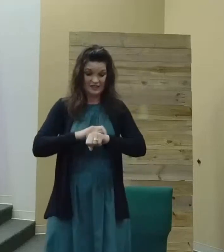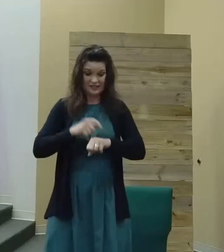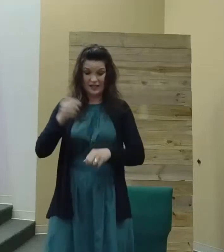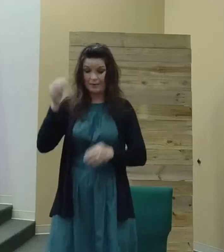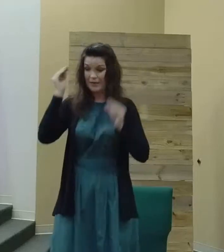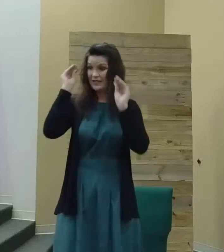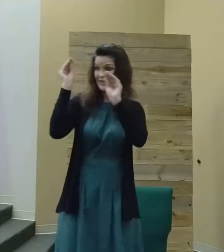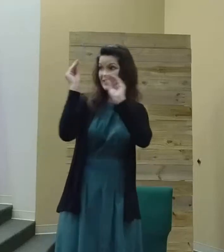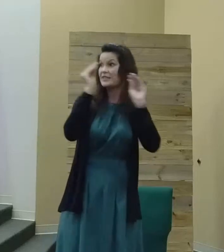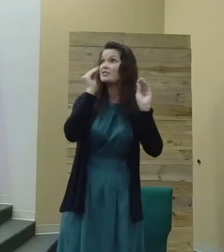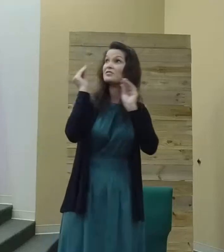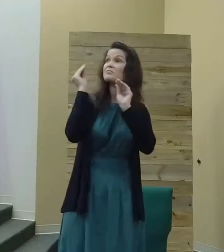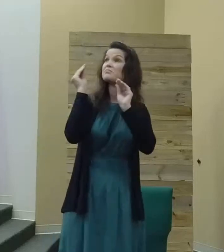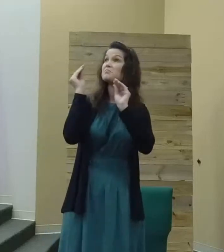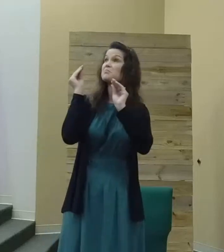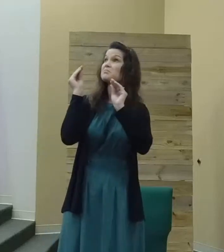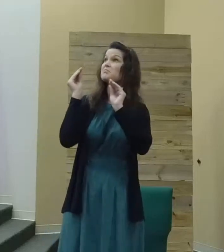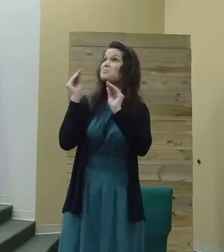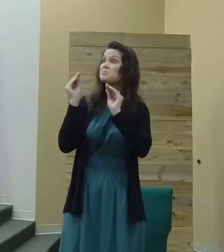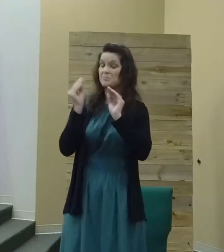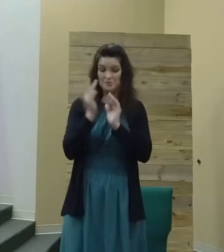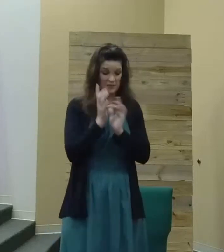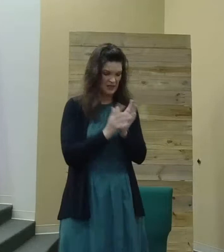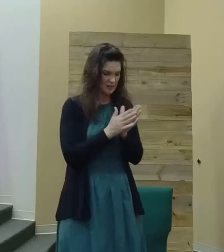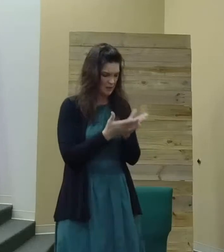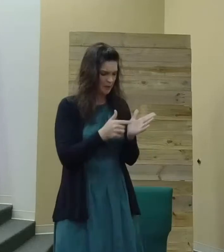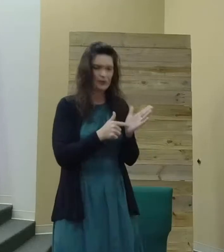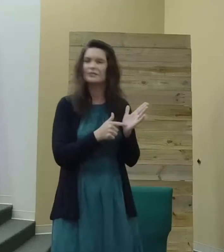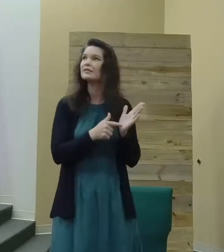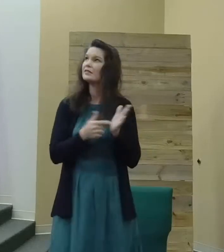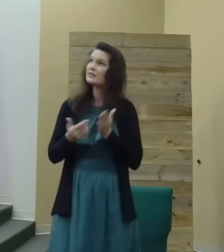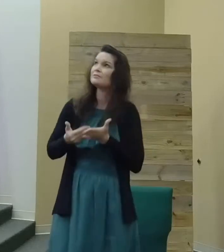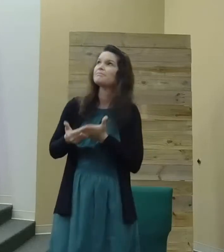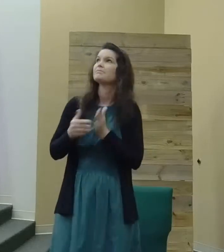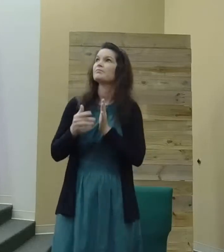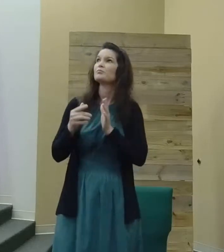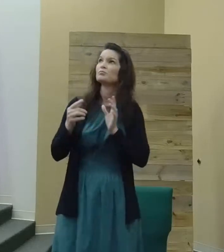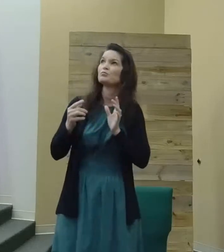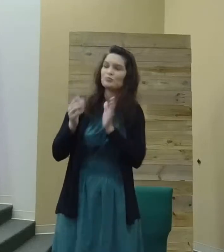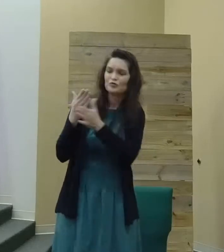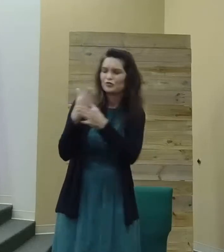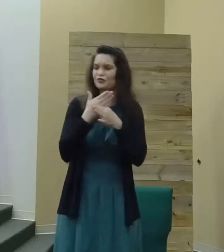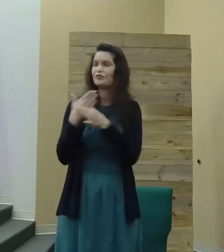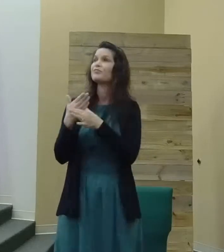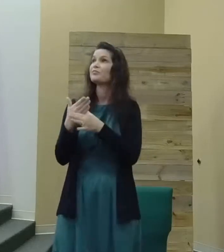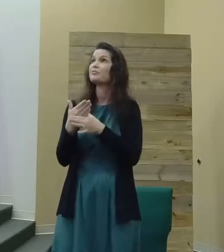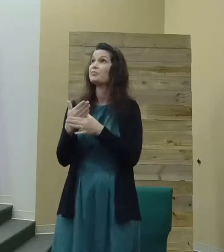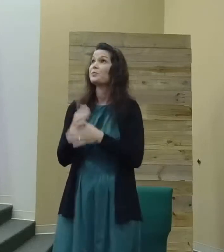of teaching in your word this morning, God,